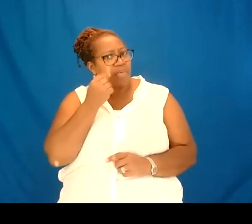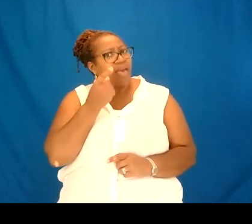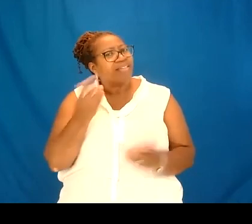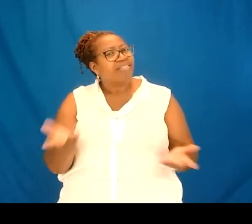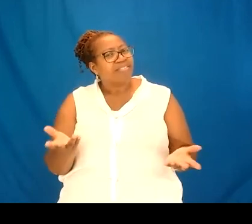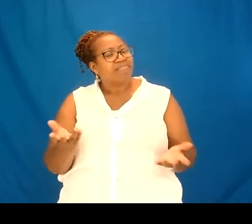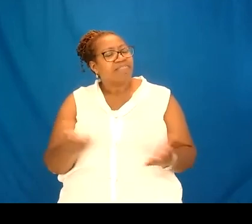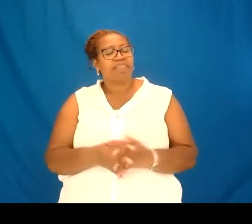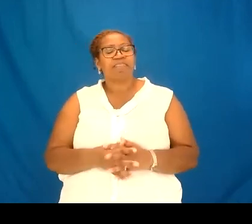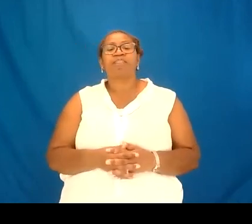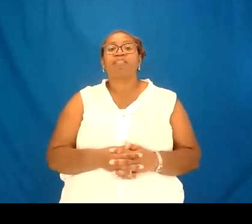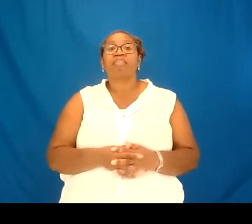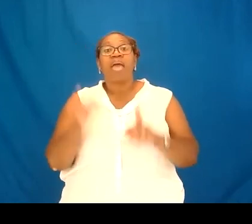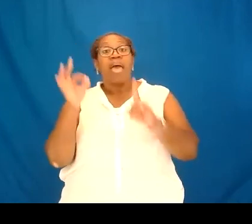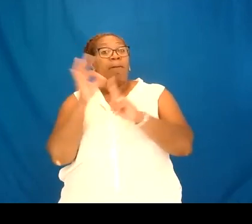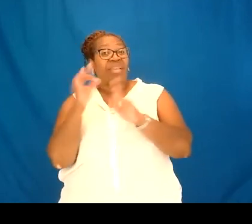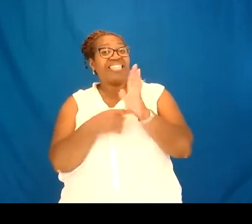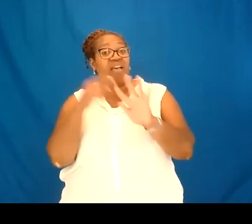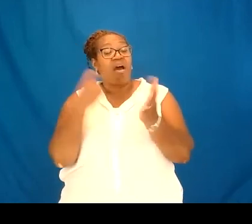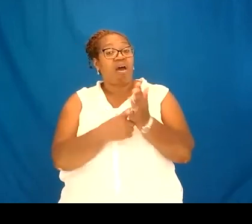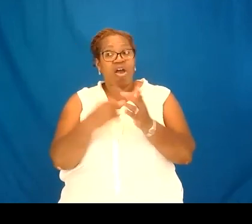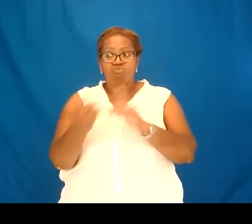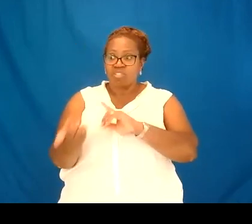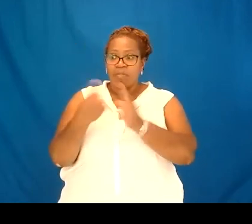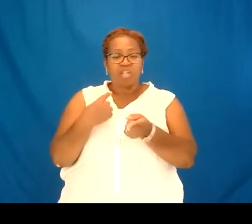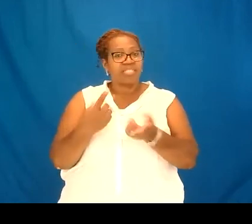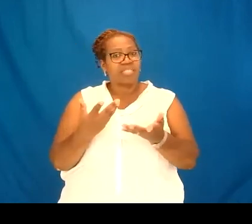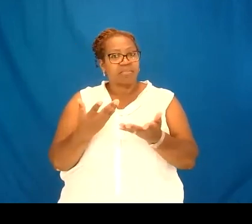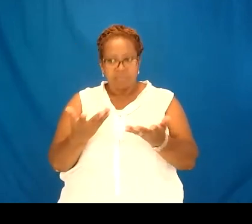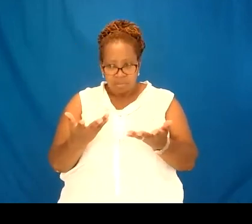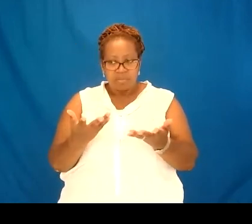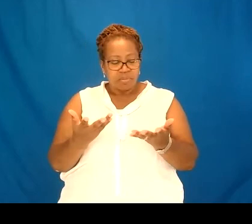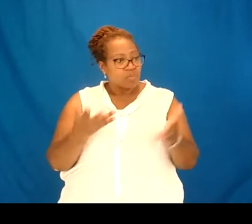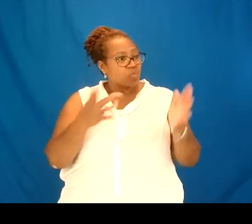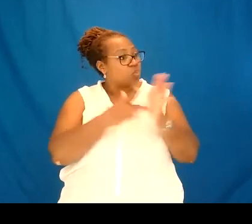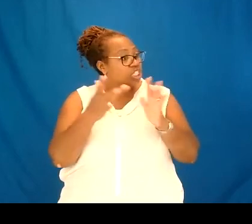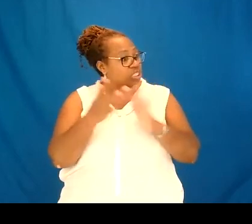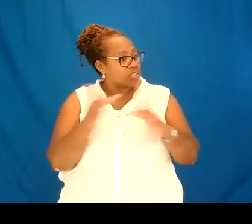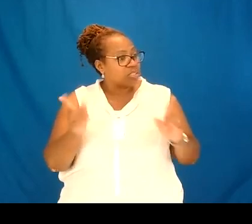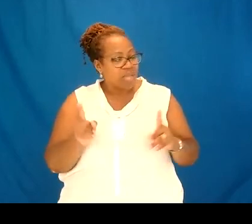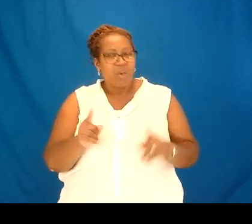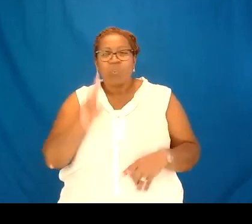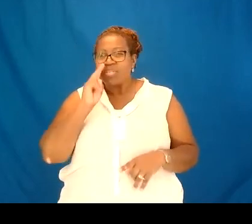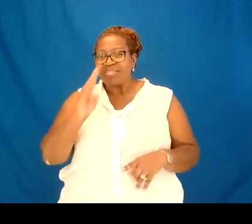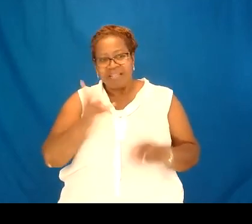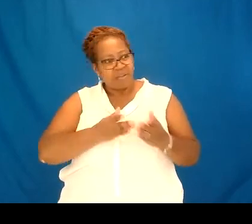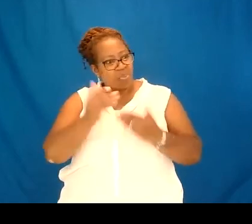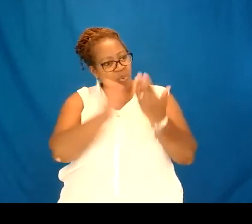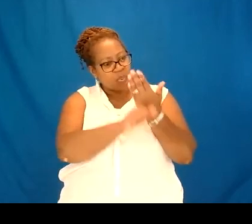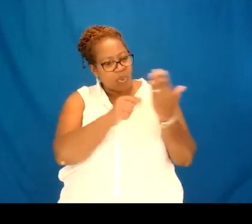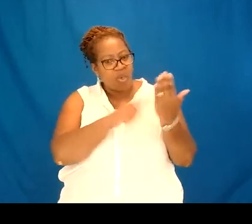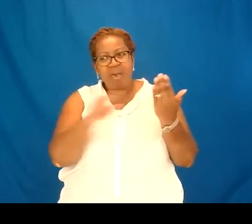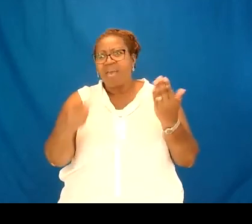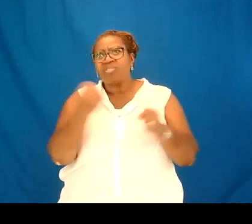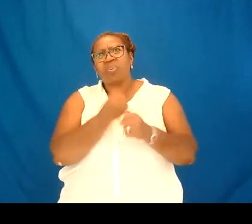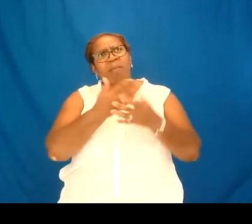Now, Peter responded wholeheartedly to this invitation. And we see him doing great things for Jesus. We see him in the book of